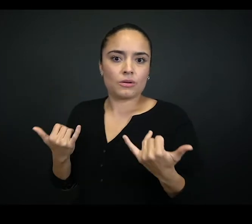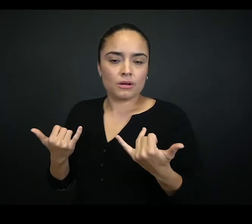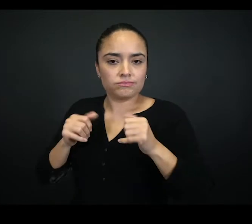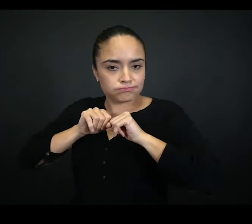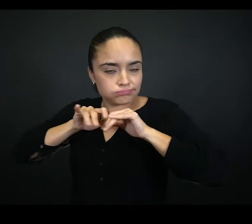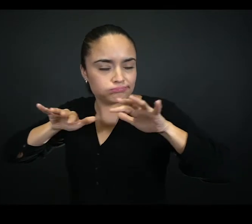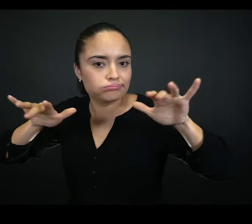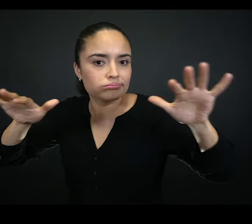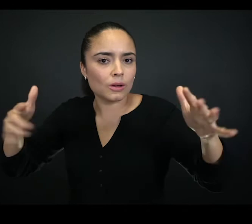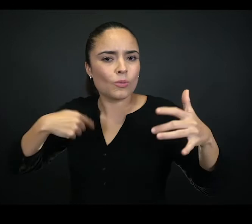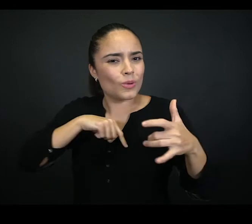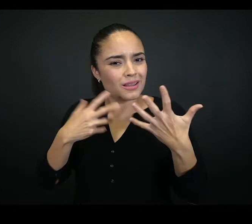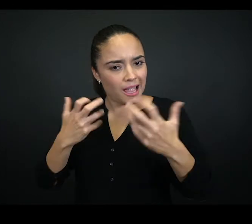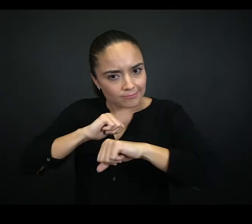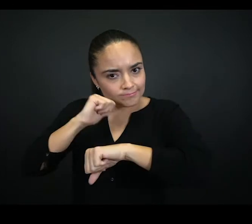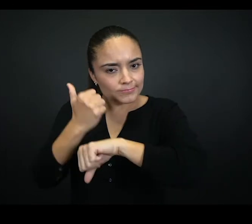kind of